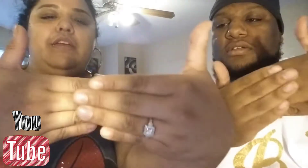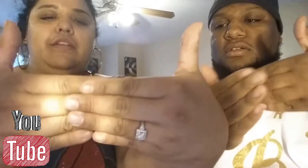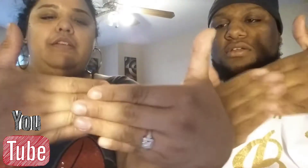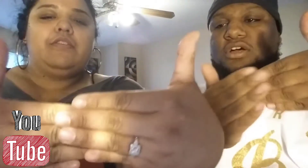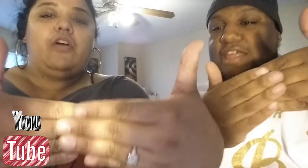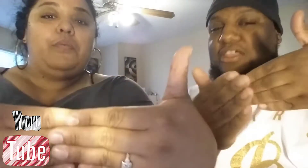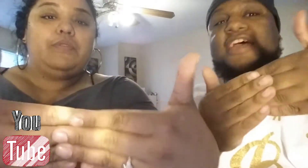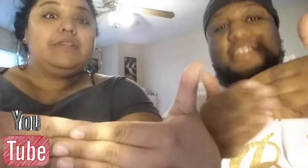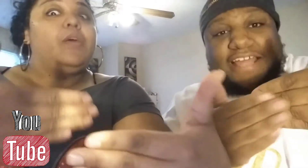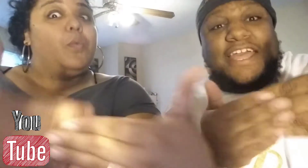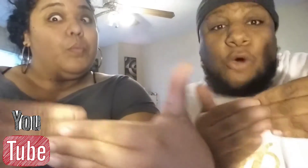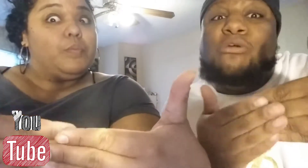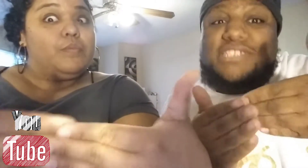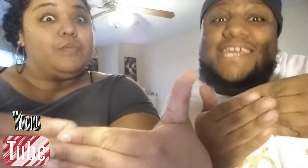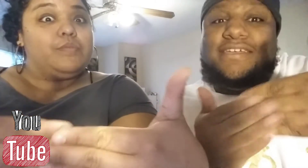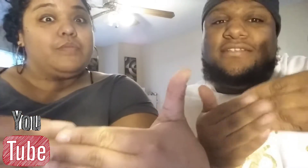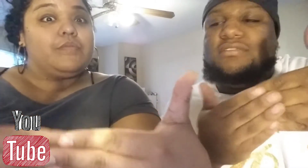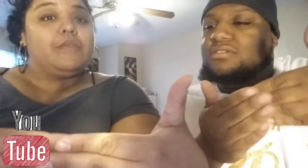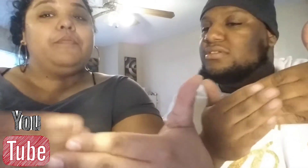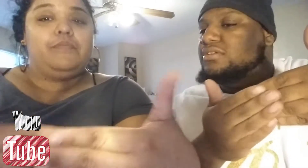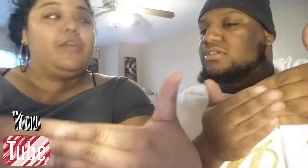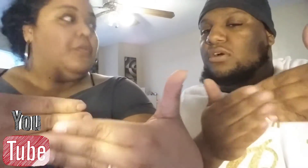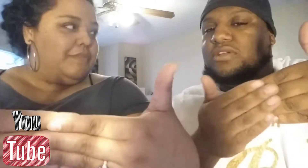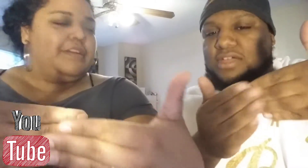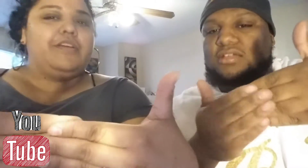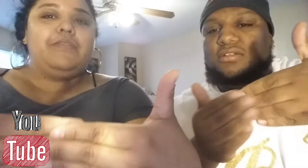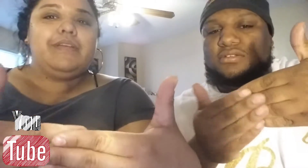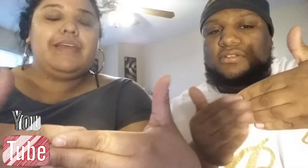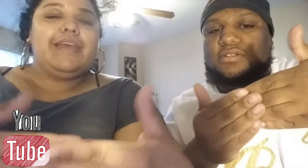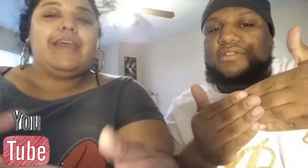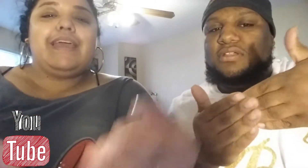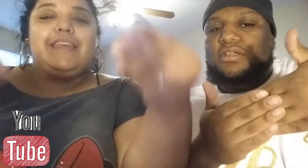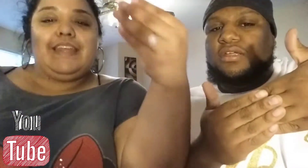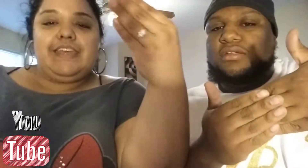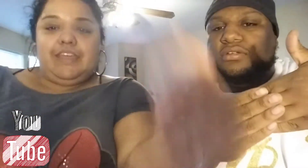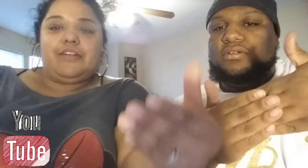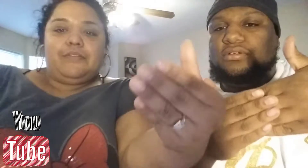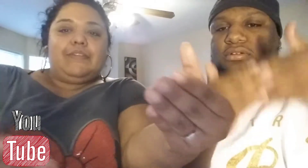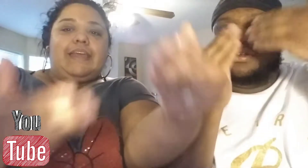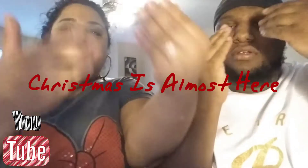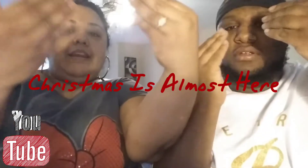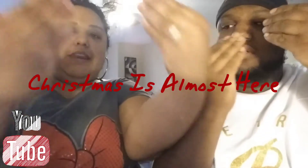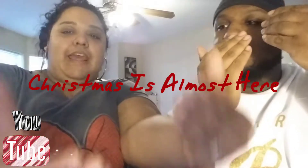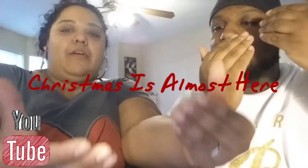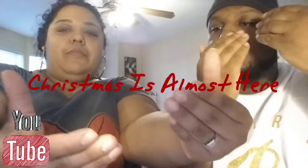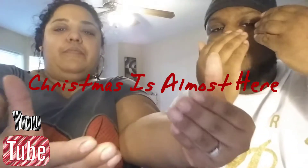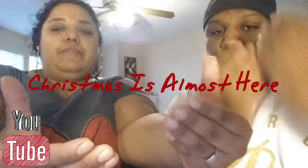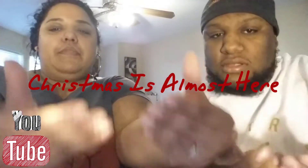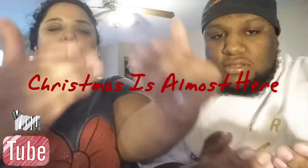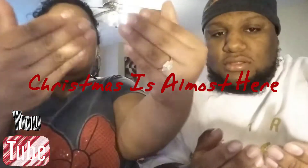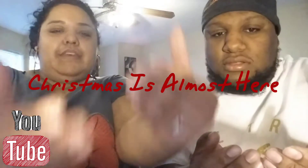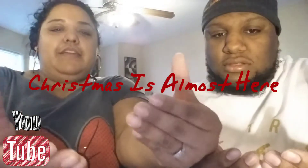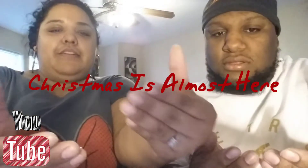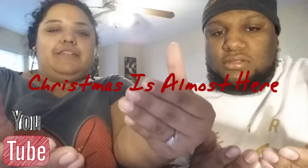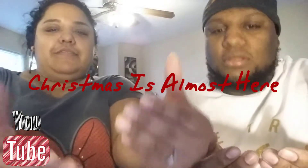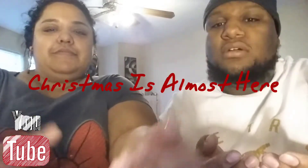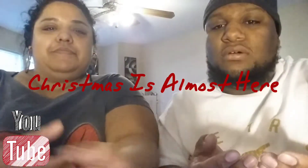hit. Like they almost hitting. Mm-hmm. Oh, okay. There you go. And then here, like now. Here.